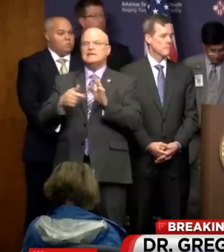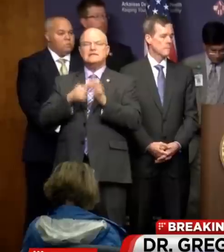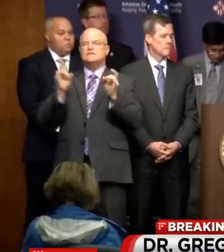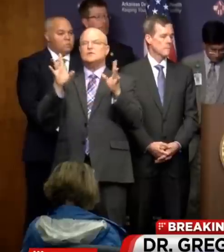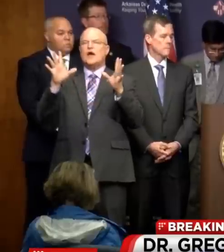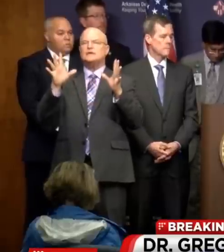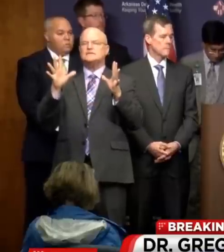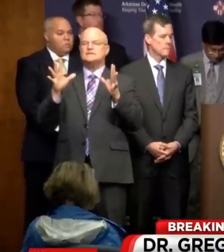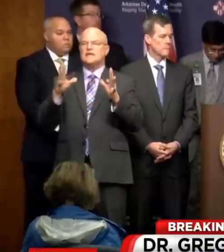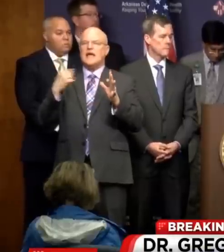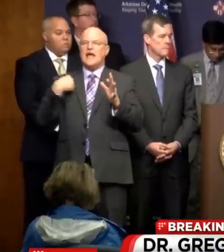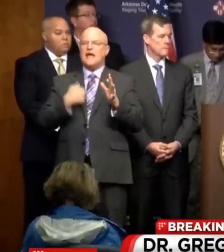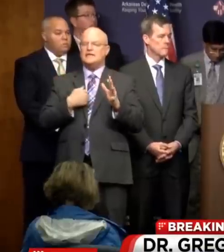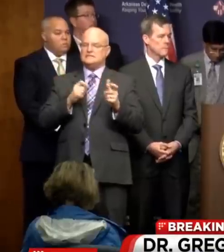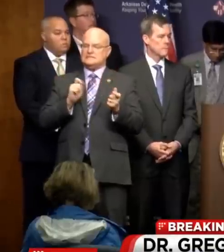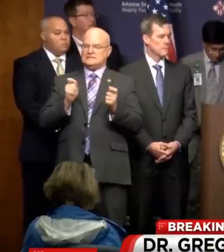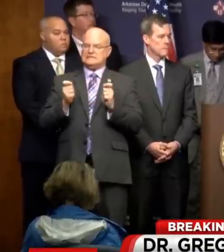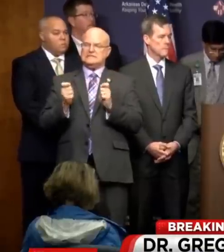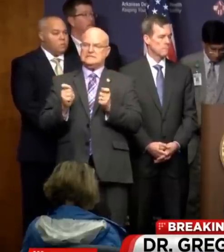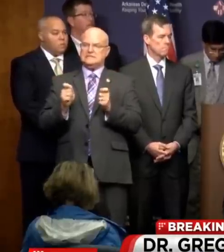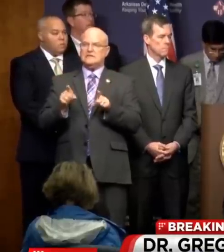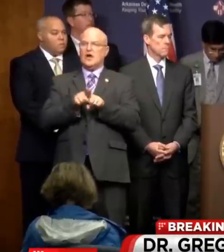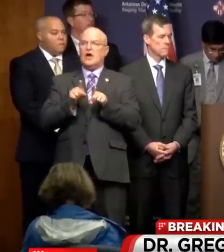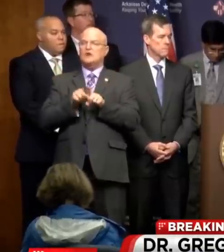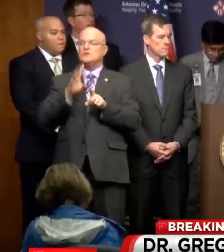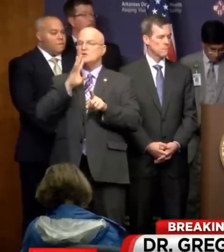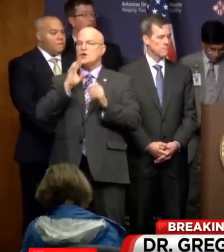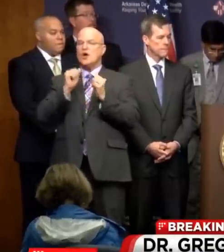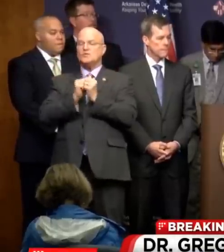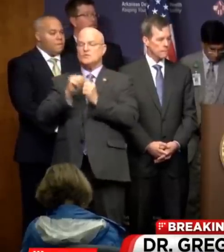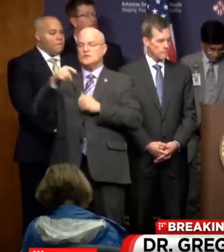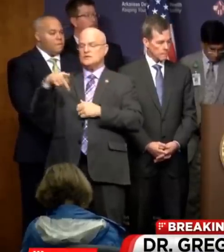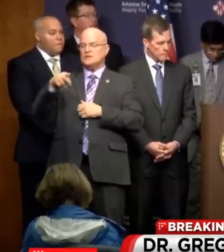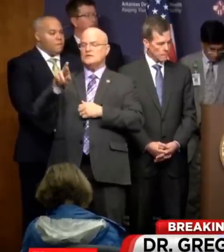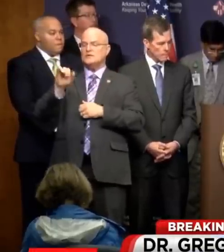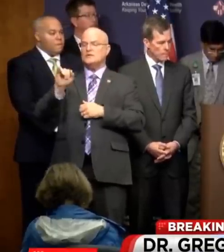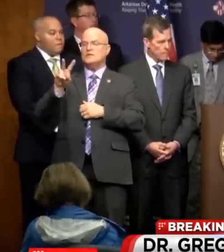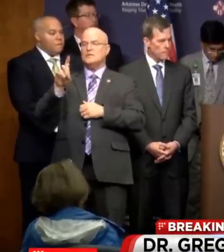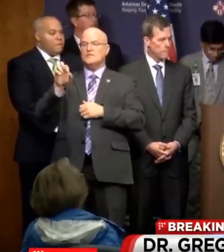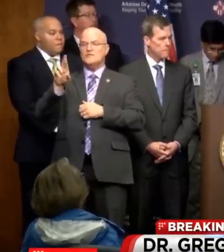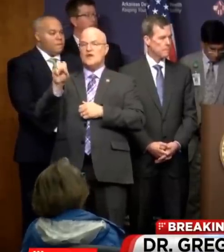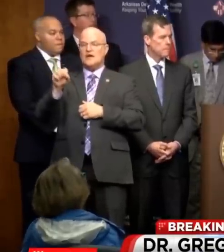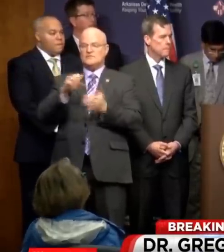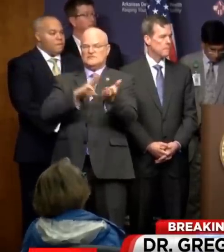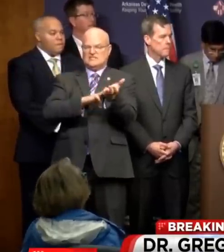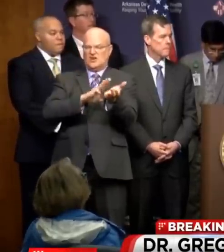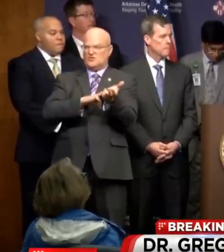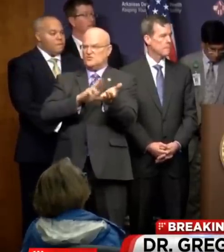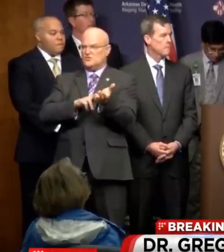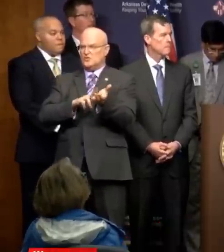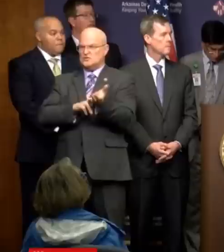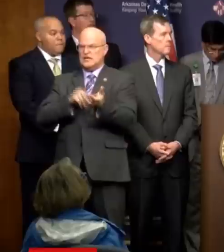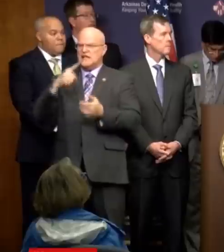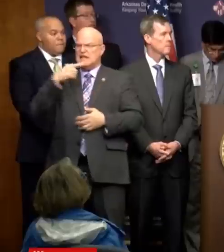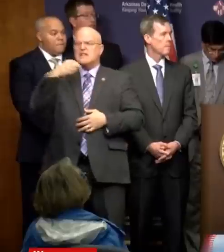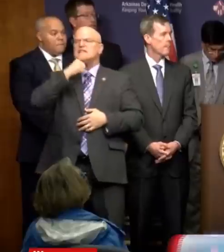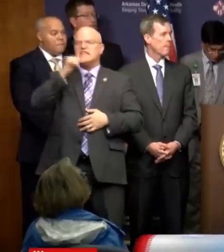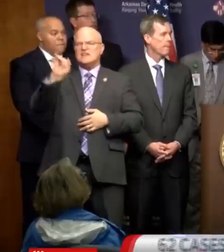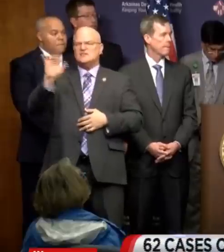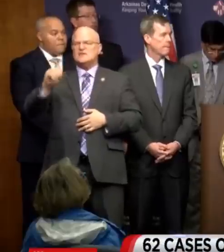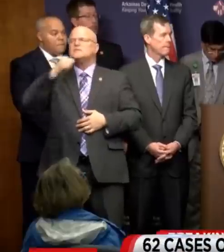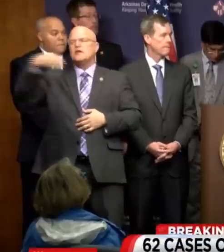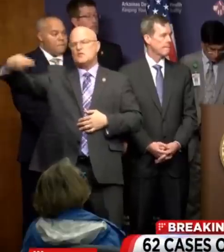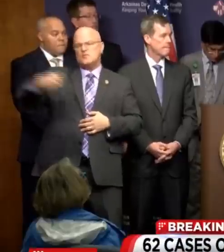to adjust. I've also talked to a lot of providers who've said, well, this insurance company or that insurance company isn't reimbursing me, or has